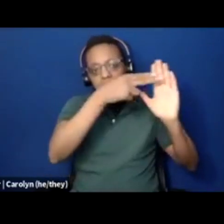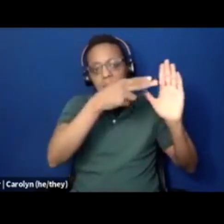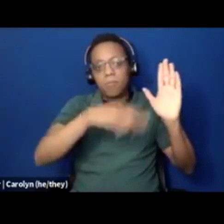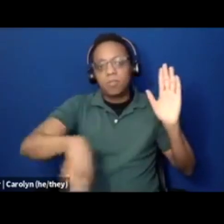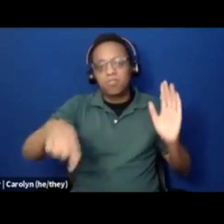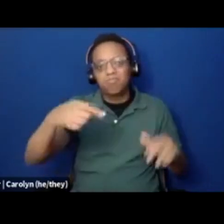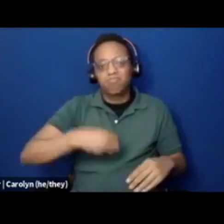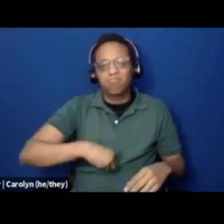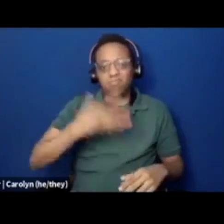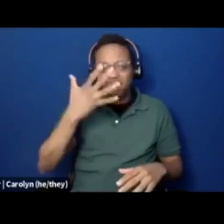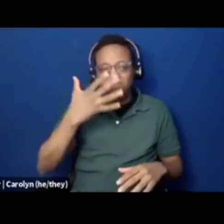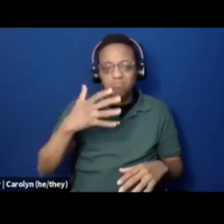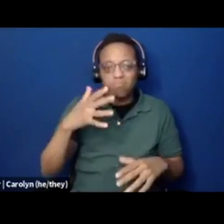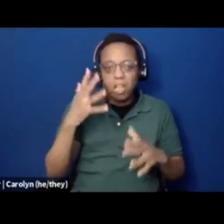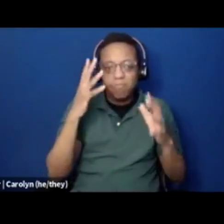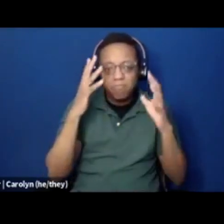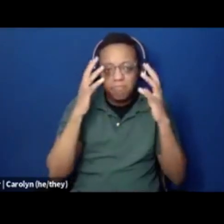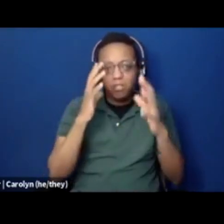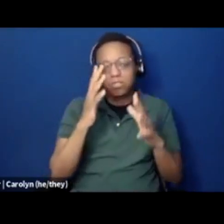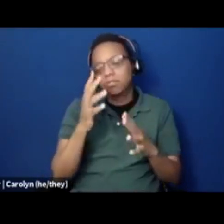in general.